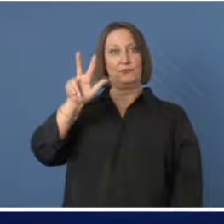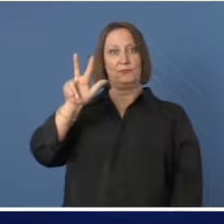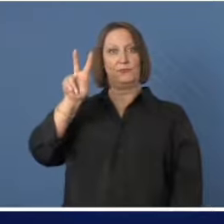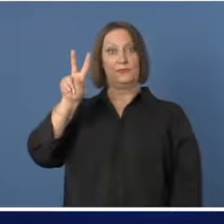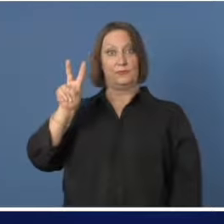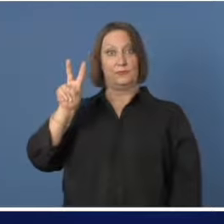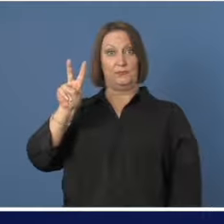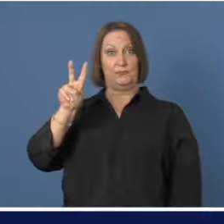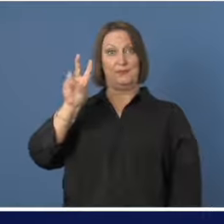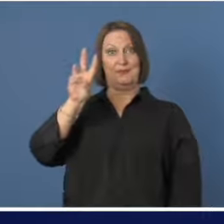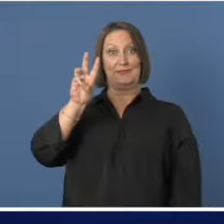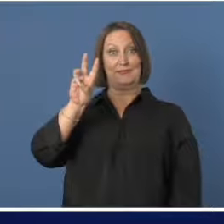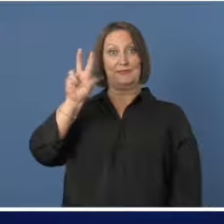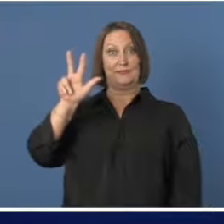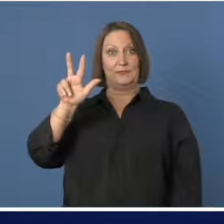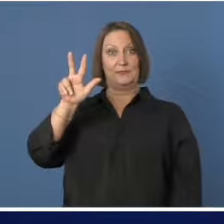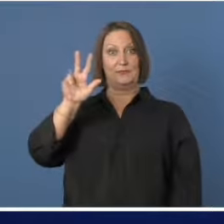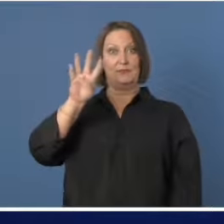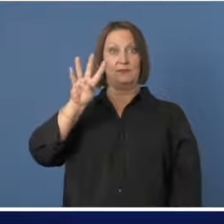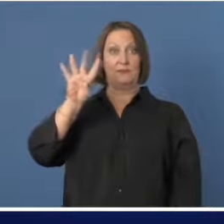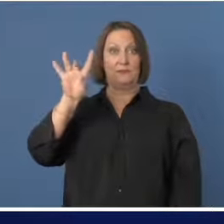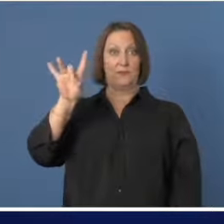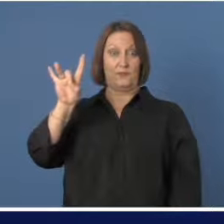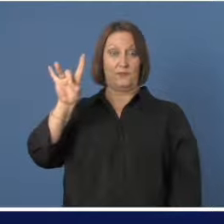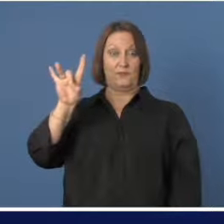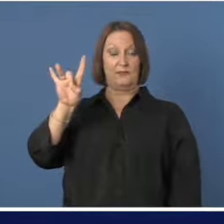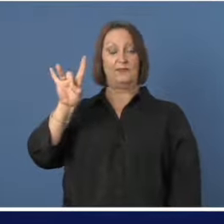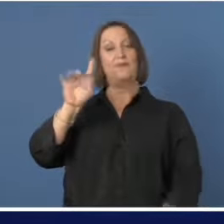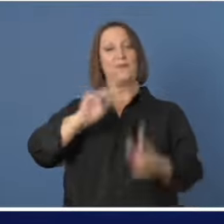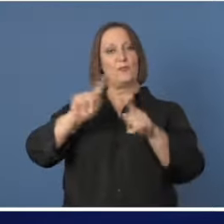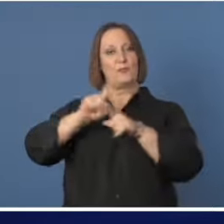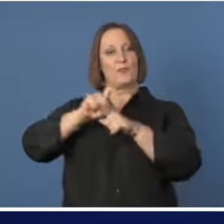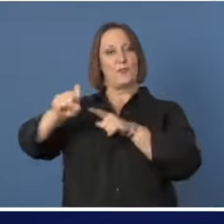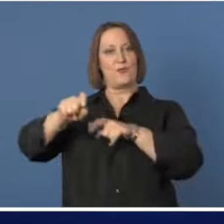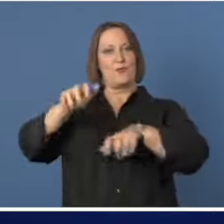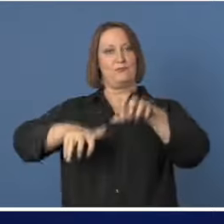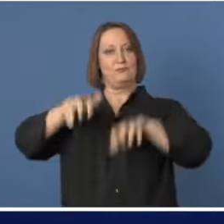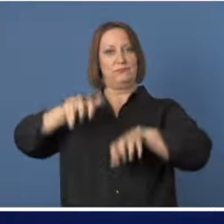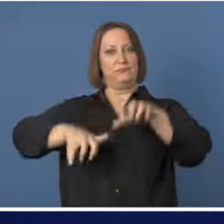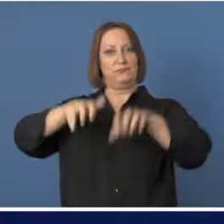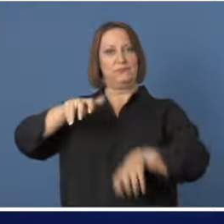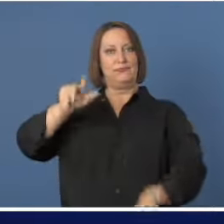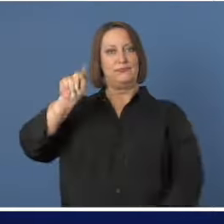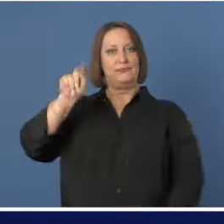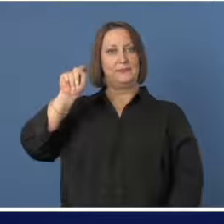888-232-6348 for TTY.